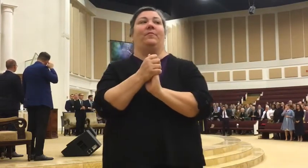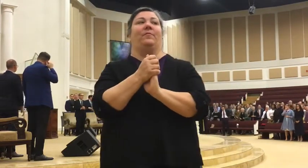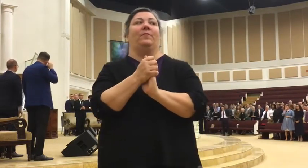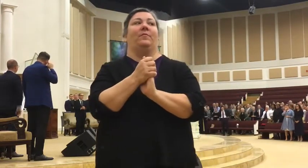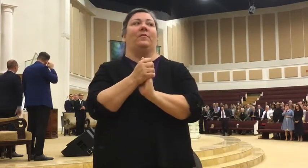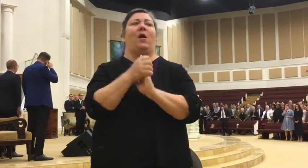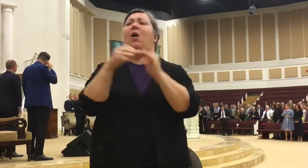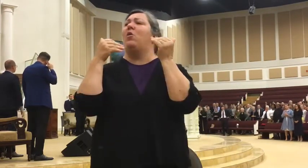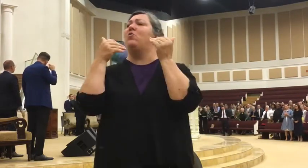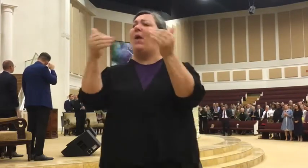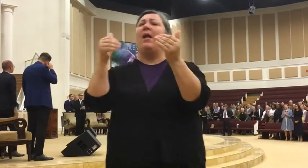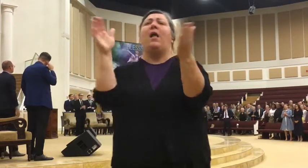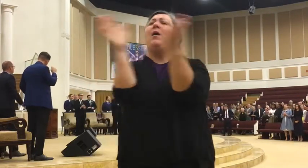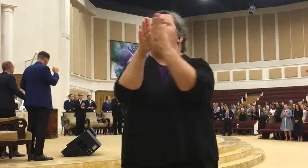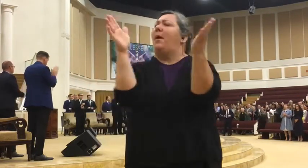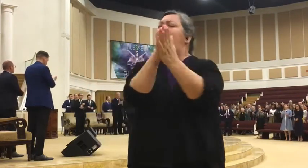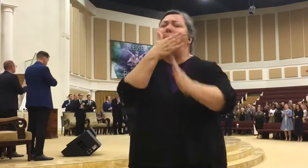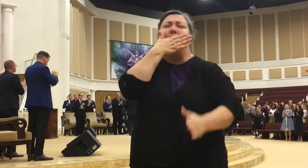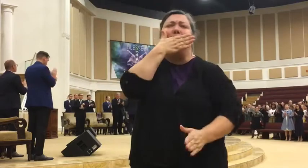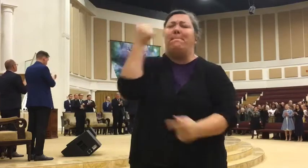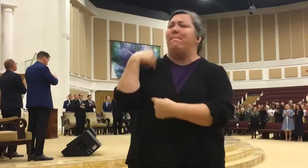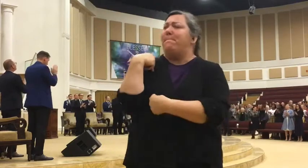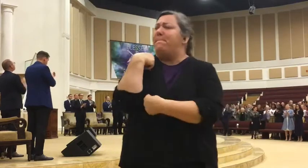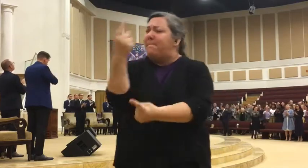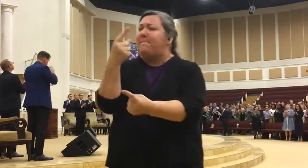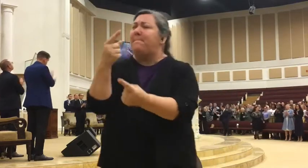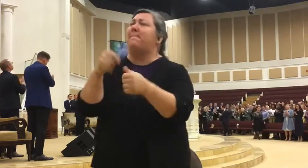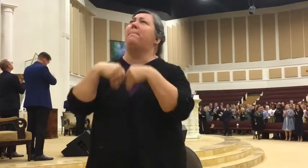Why don't we give the Lord the best hand clap of praise we've given him